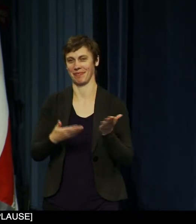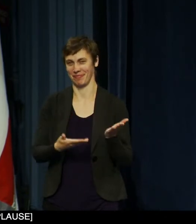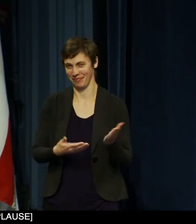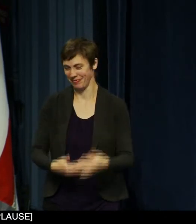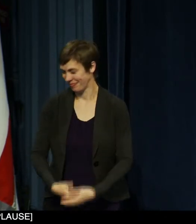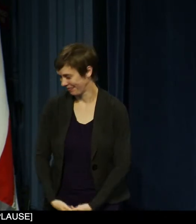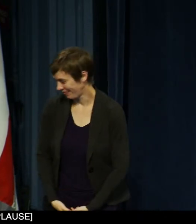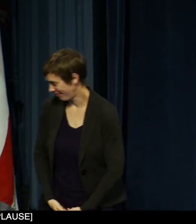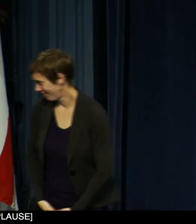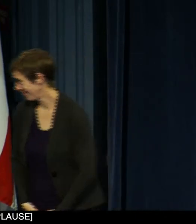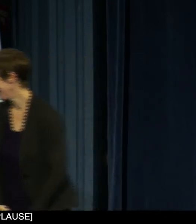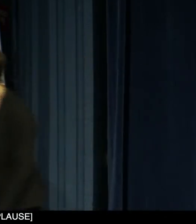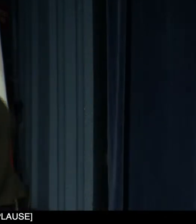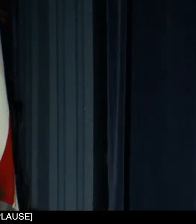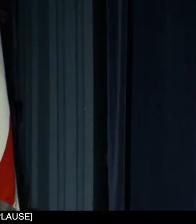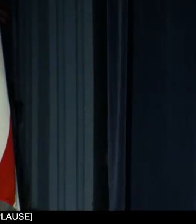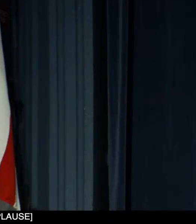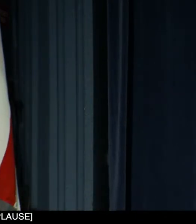Bermudez.